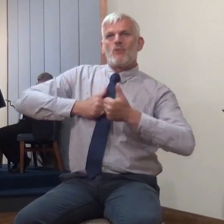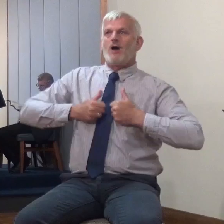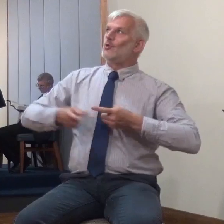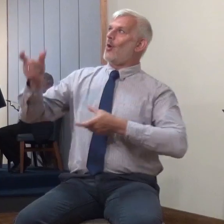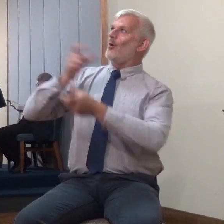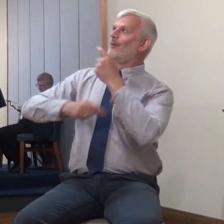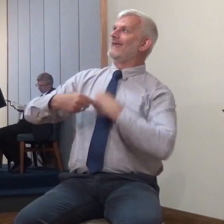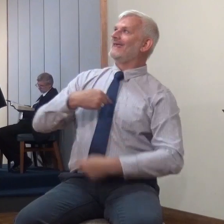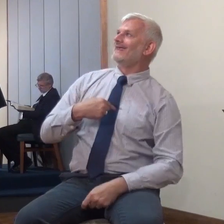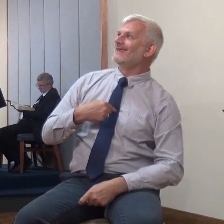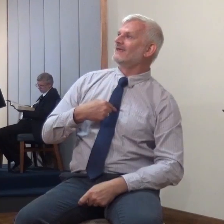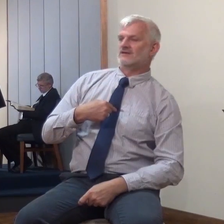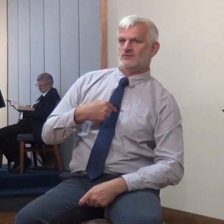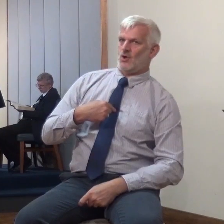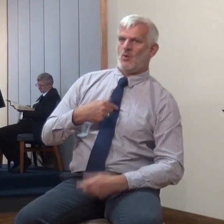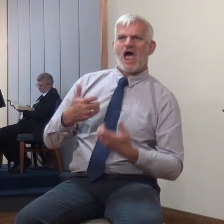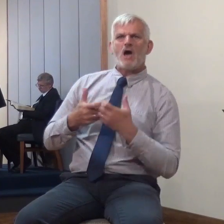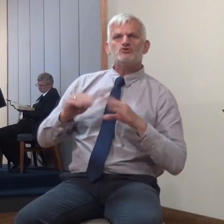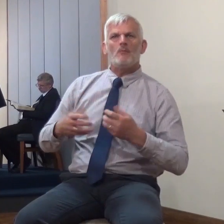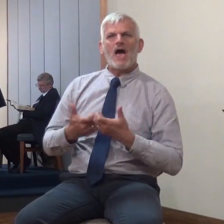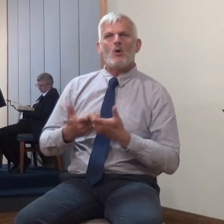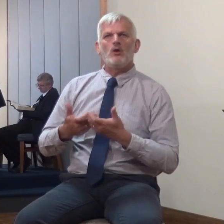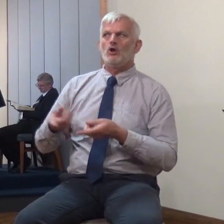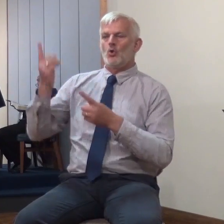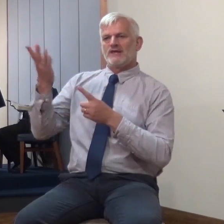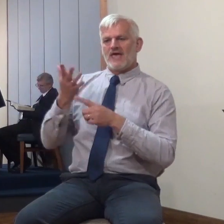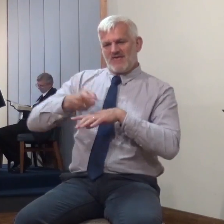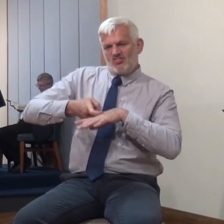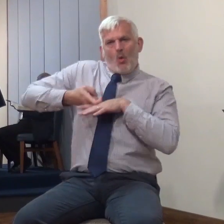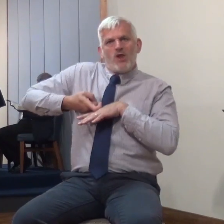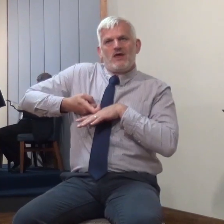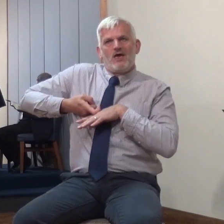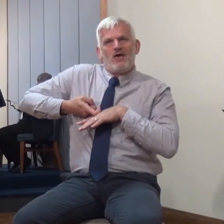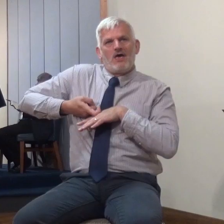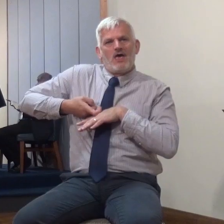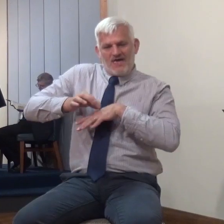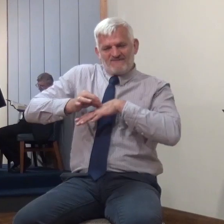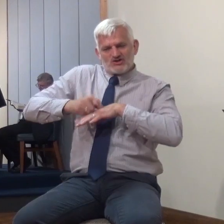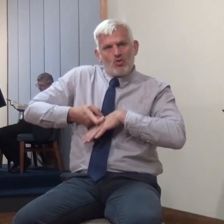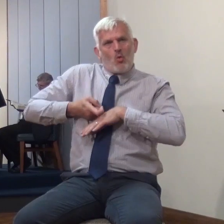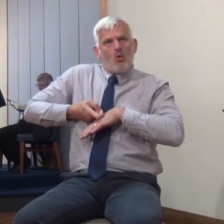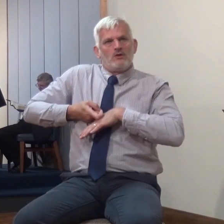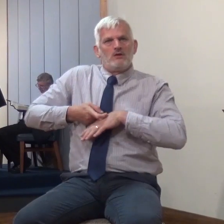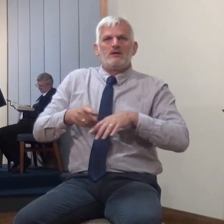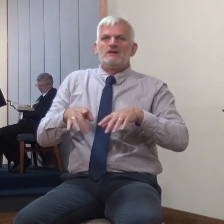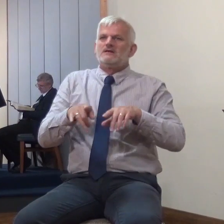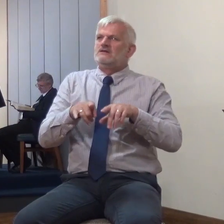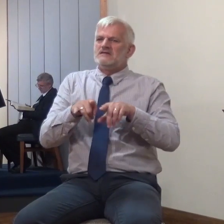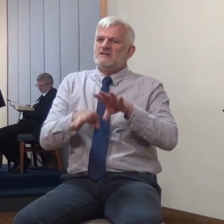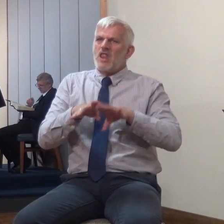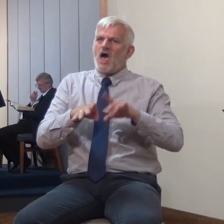the messenger of Satan, to buffet me, lest I should be exalted above